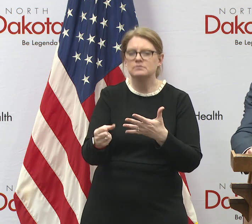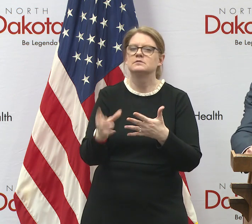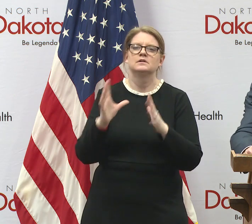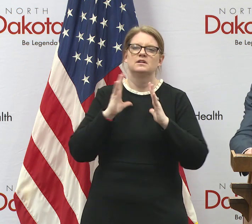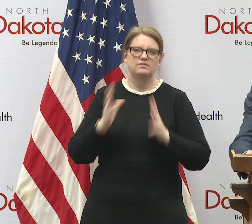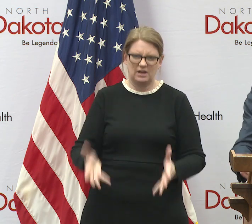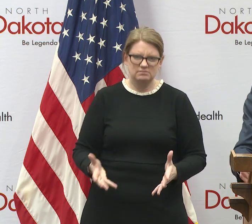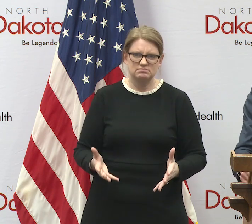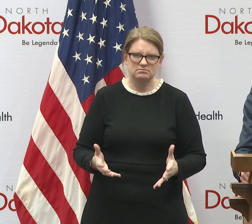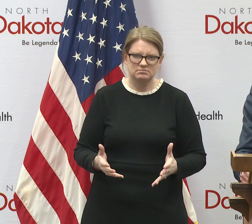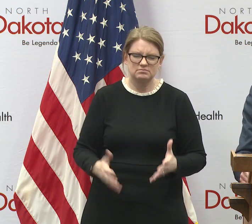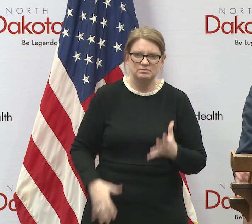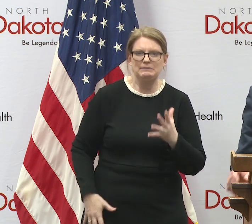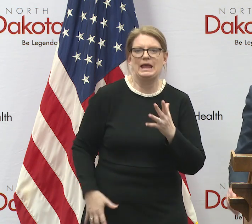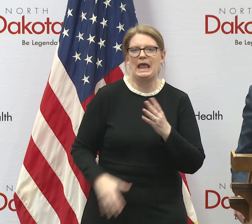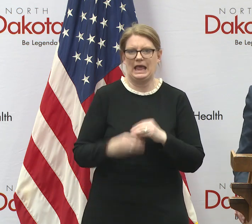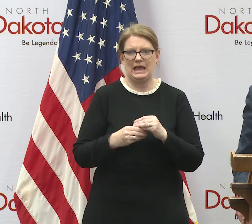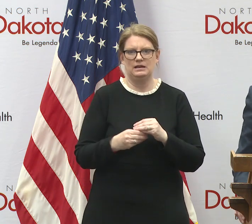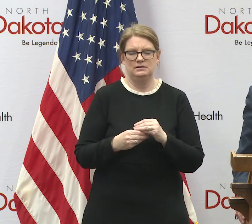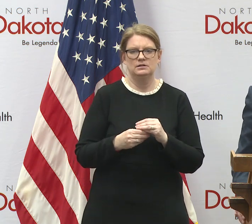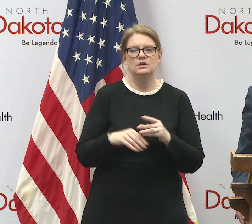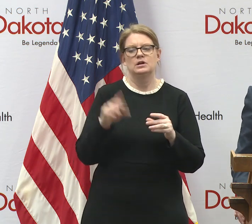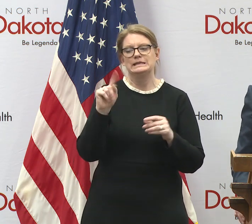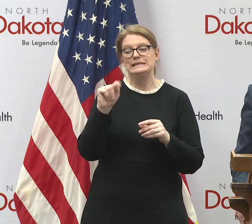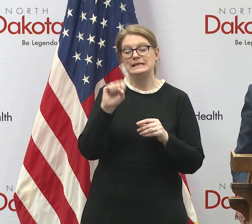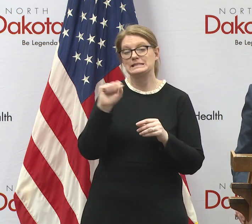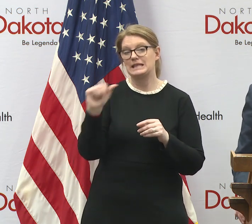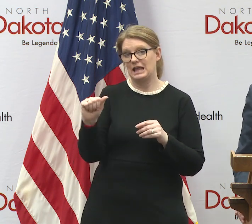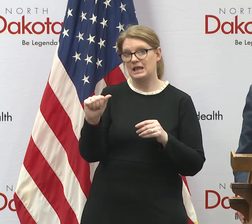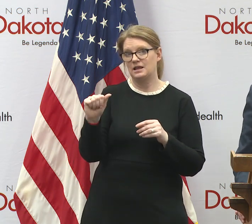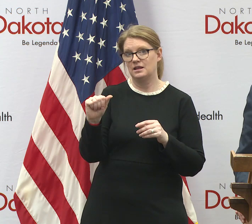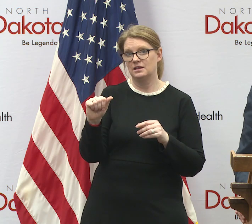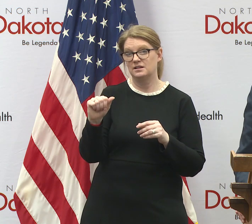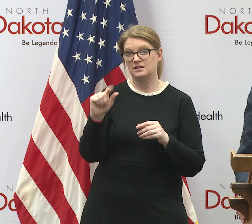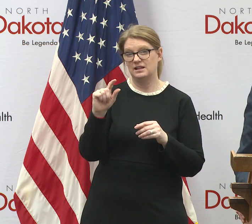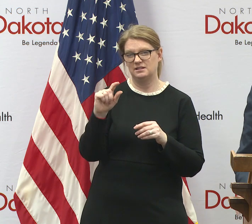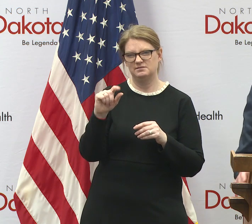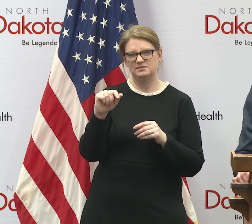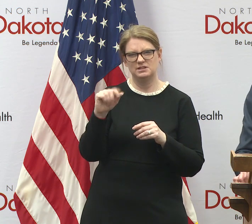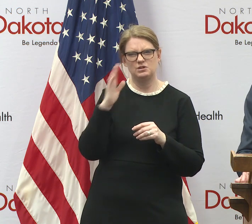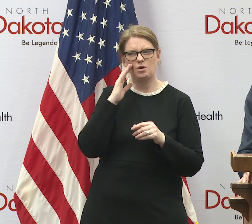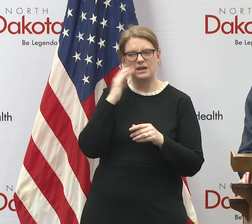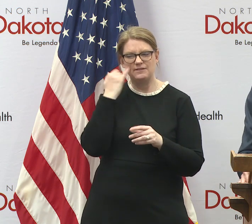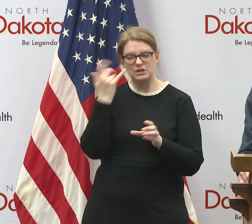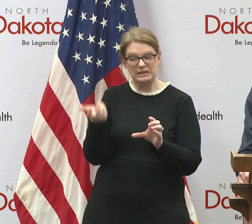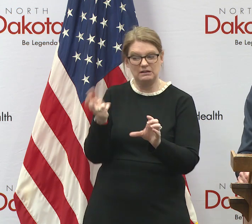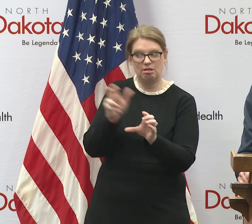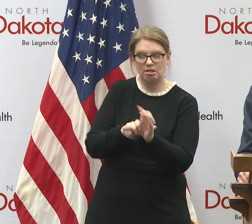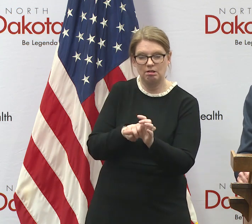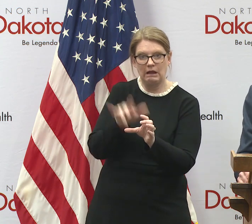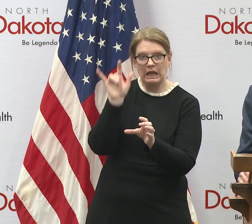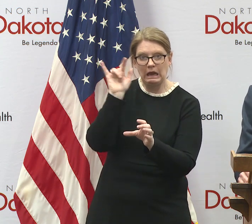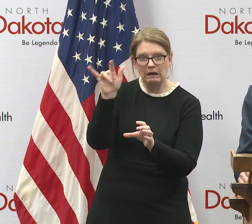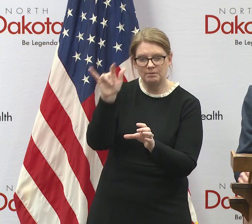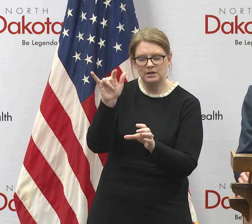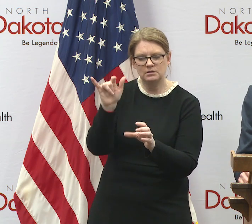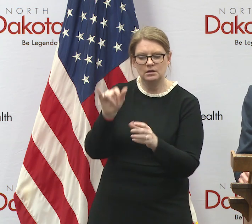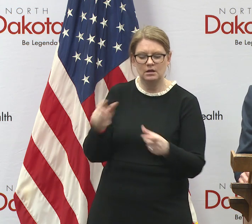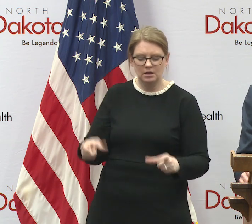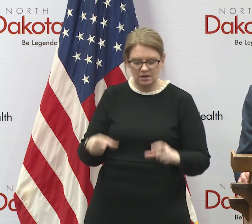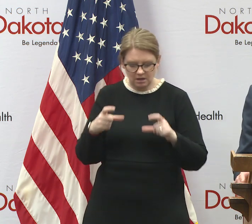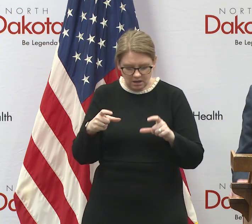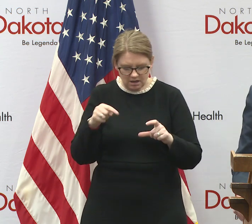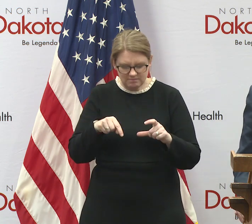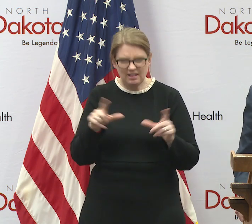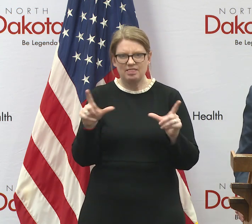emergency. We've added to that today that the TSA will also indicate that it will honor expired North Dakota driver's license,